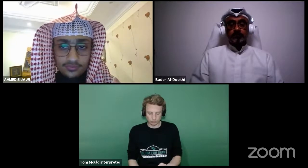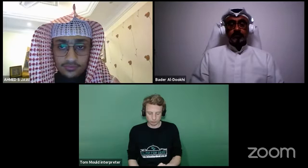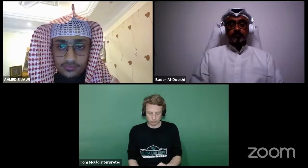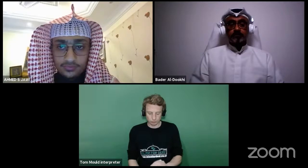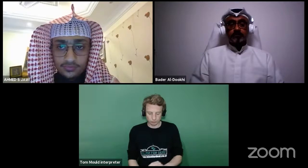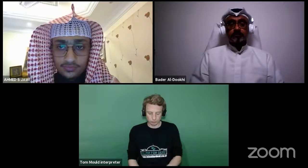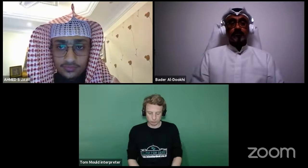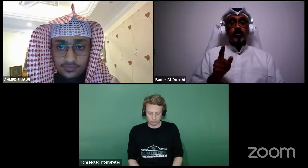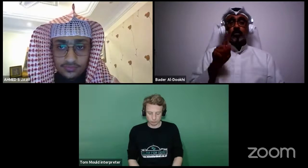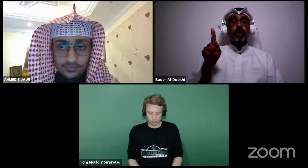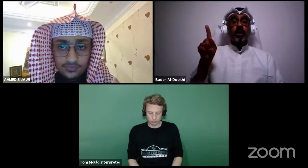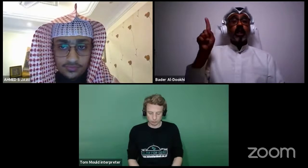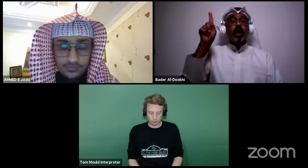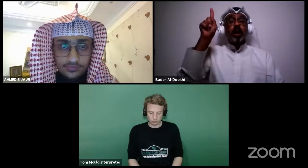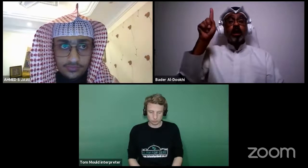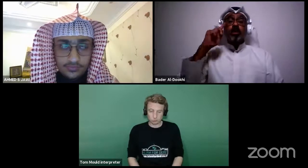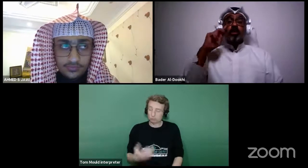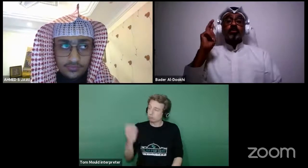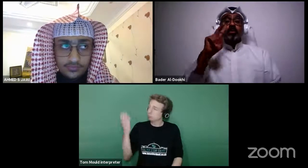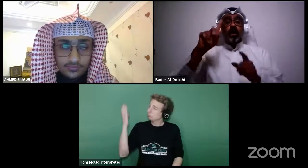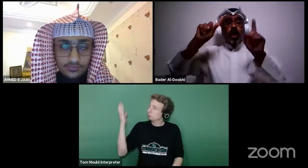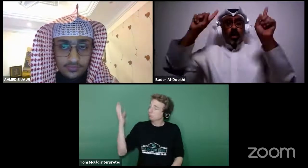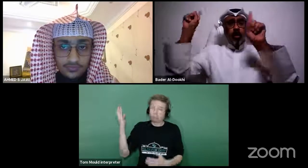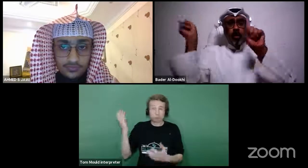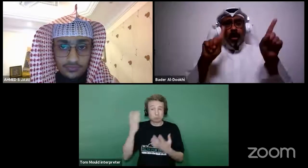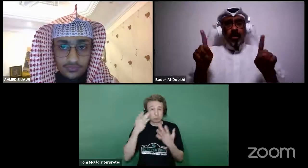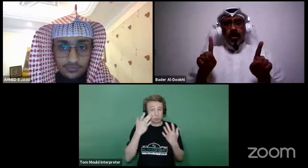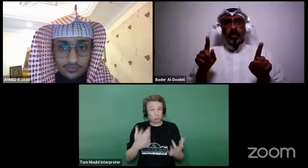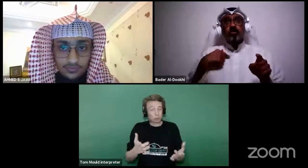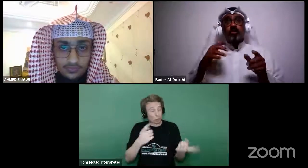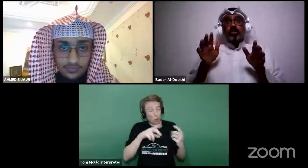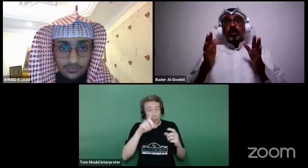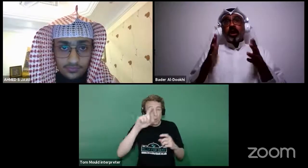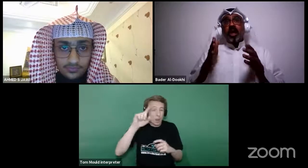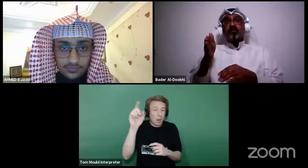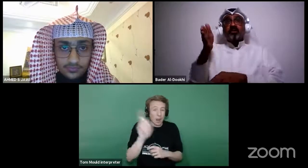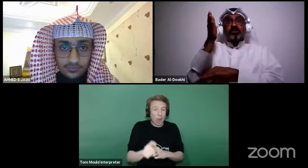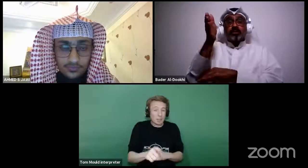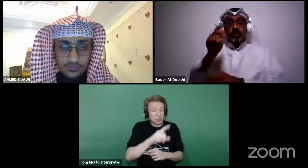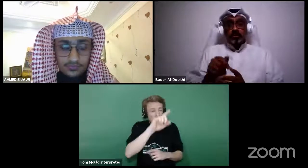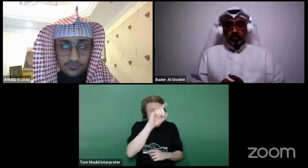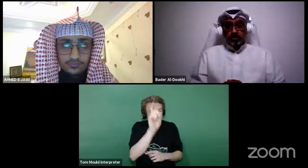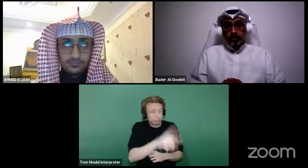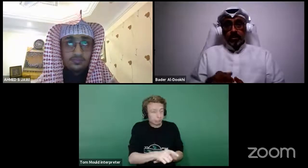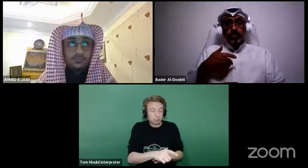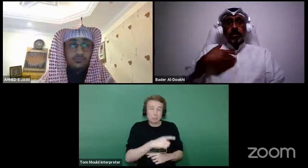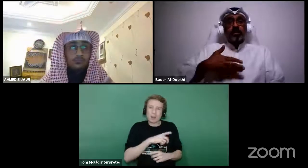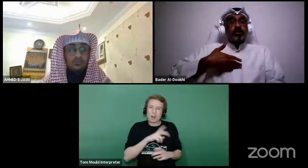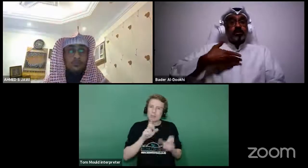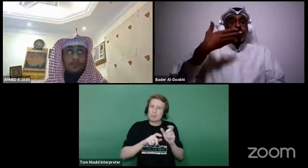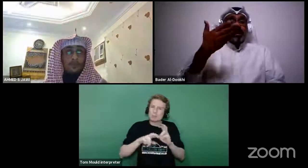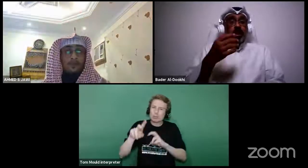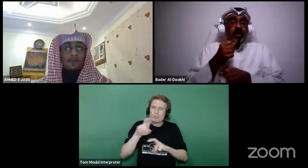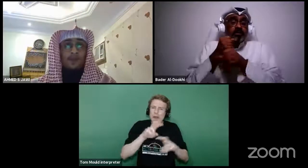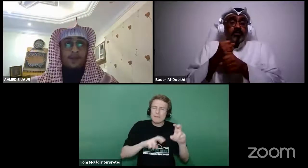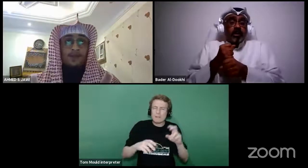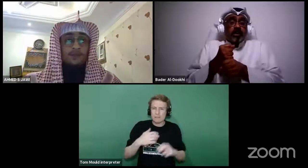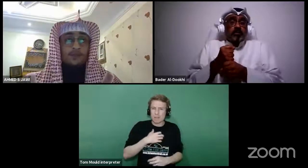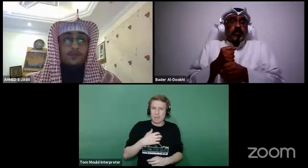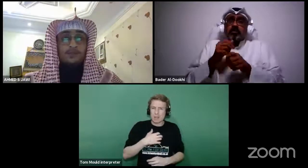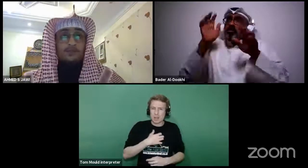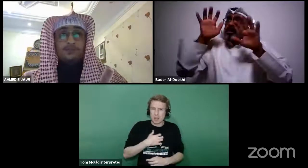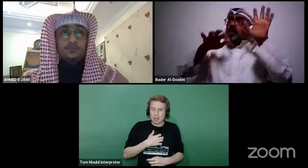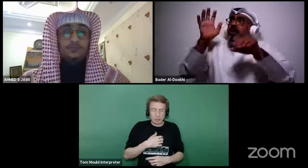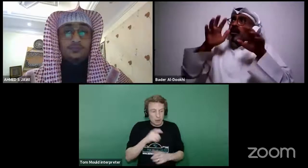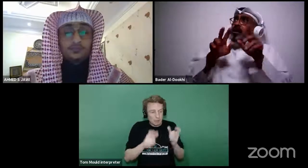It is he who shows you the lightning as a fear for travelers, and as a hope for those who wait for rain. And